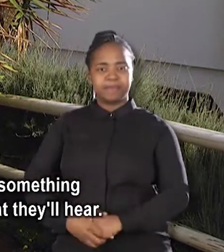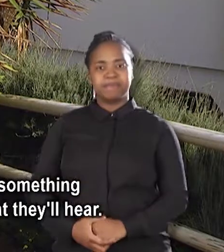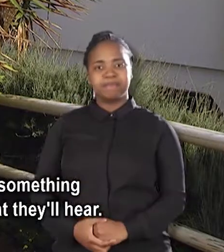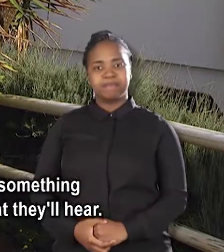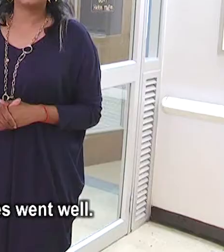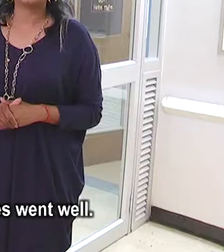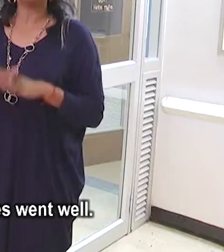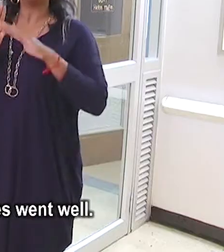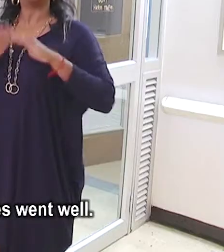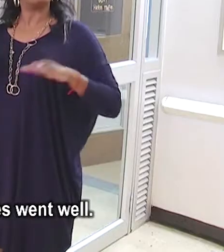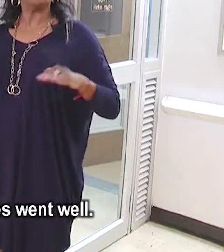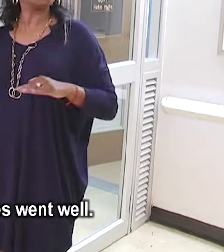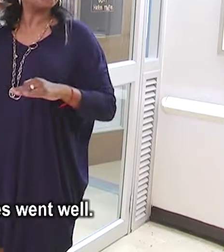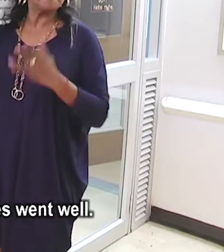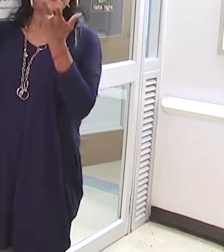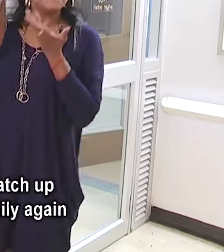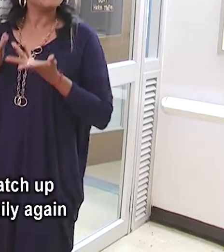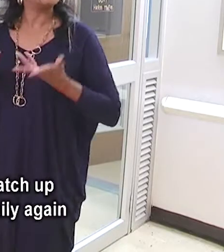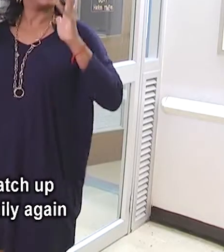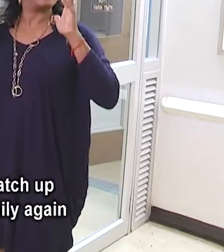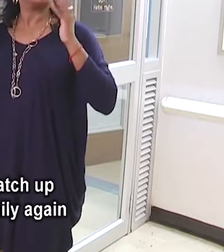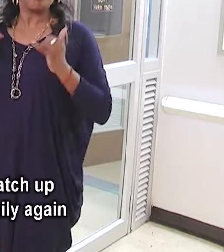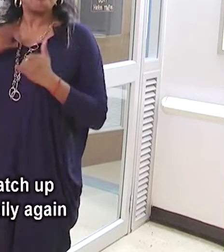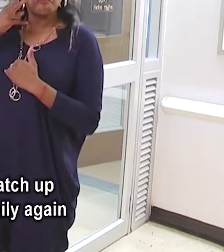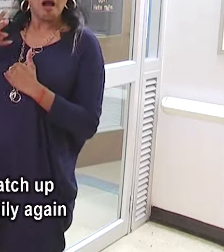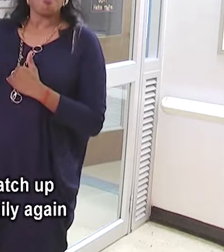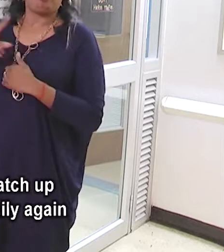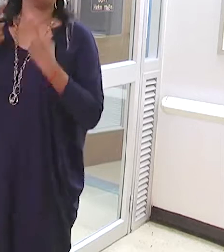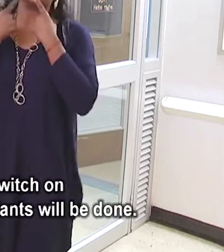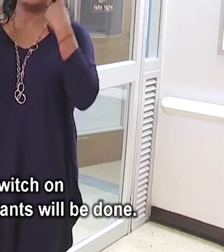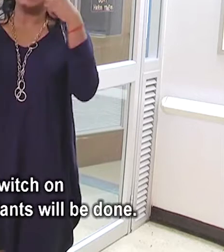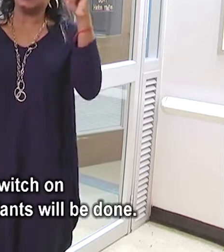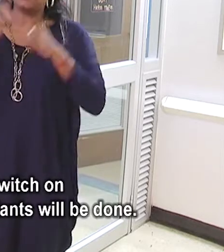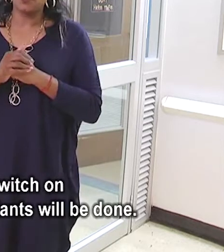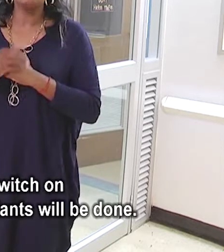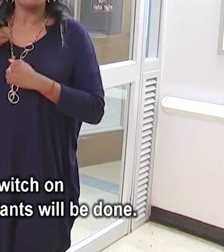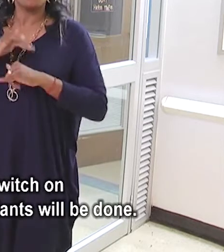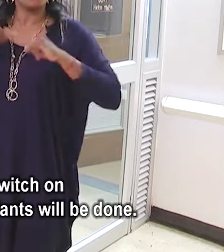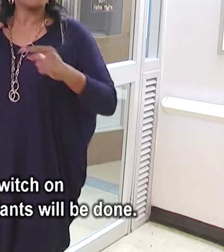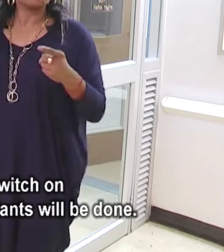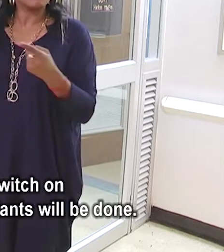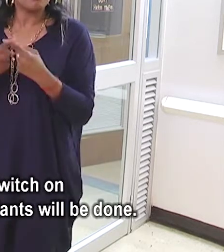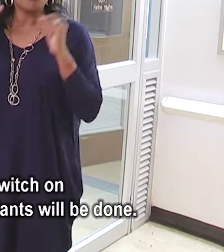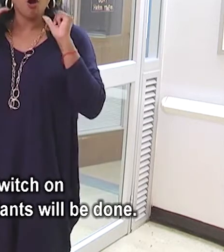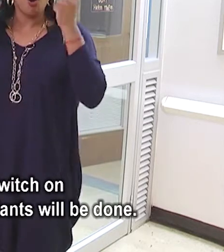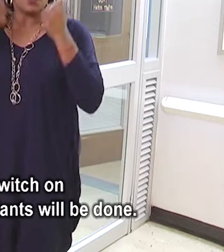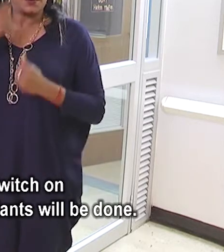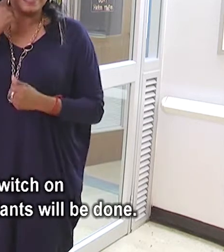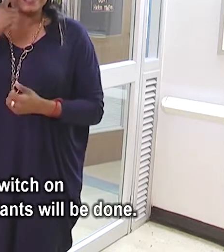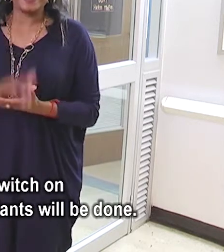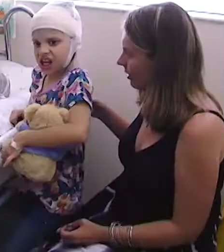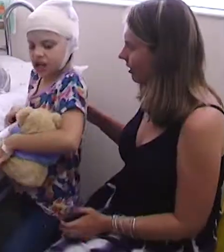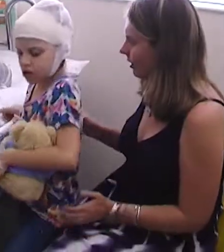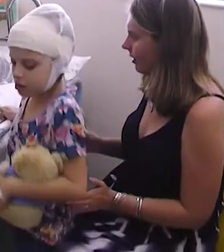hear. Both procedures went well. DTV will catch up with the family again when the switch on of the cochlear implants will be